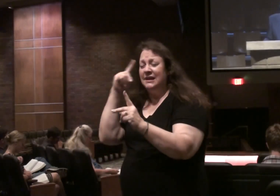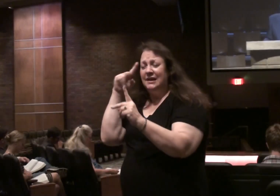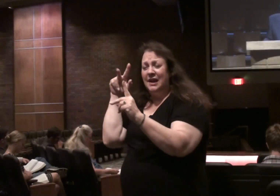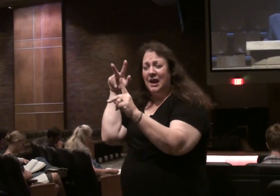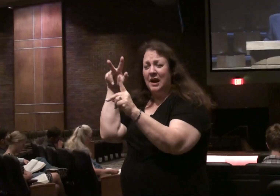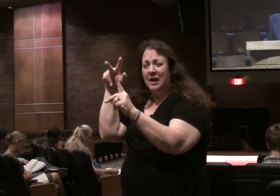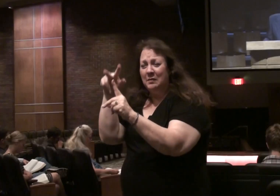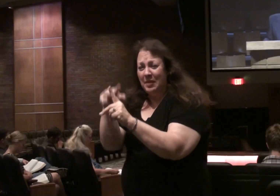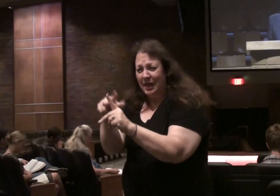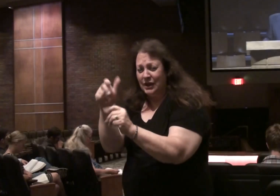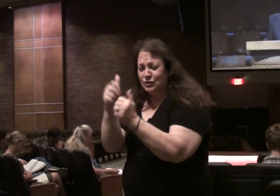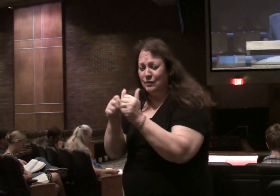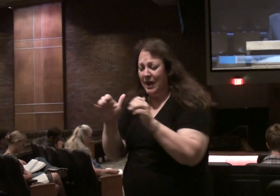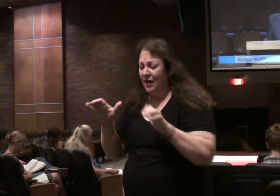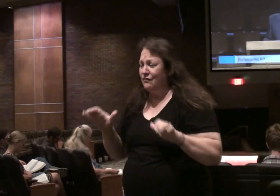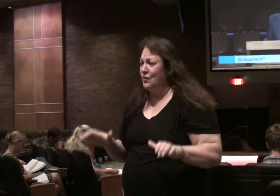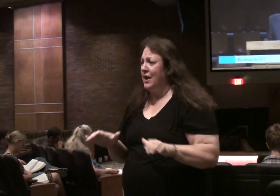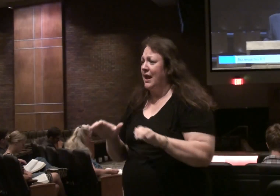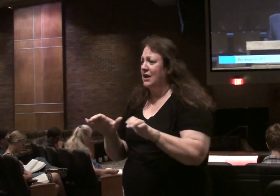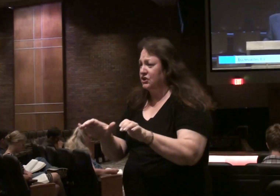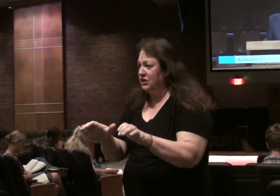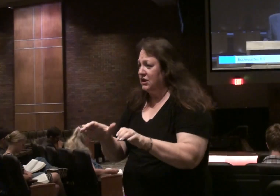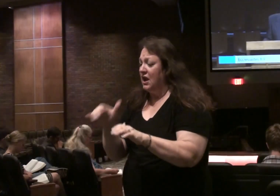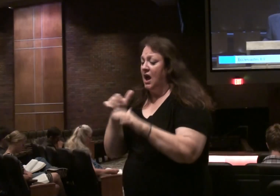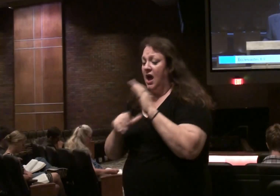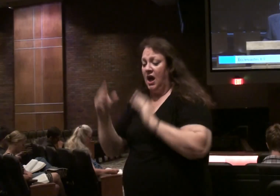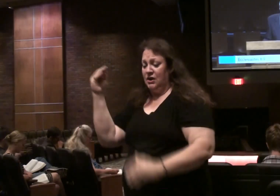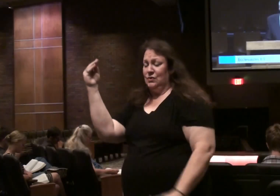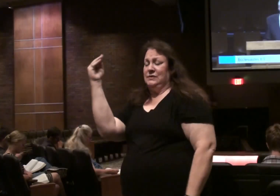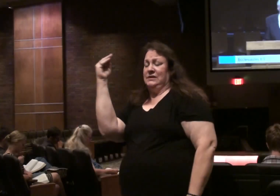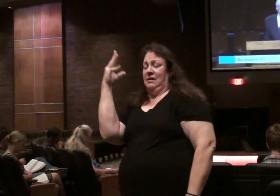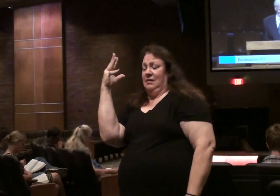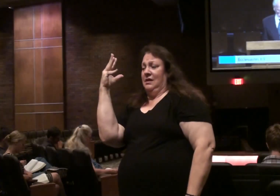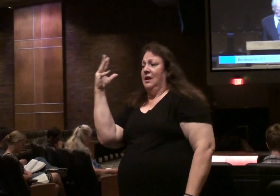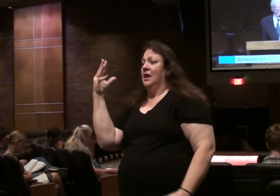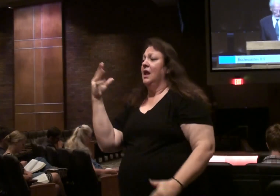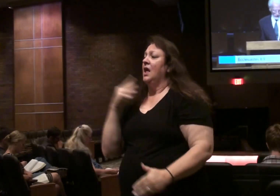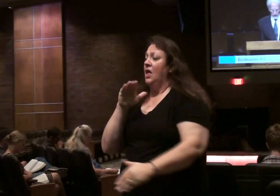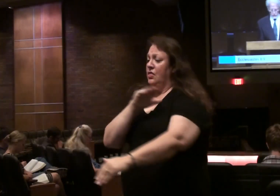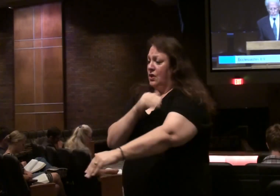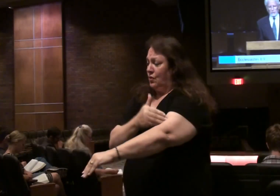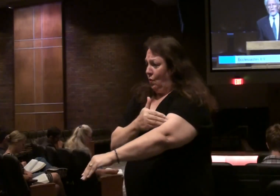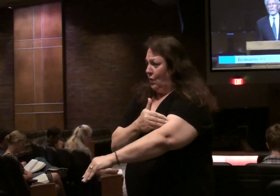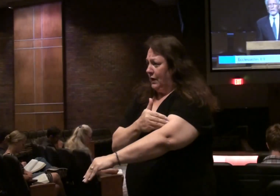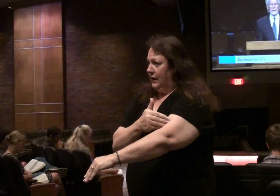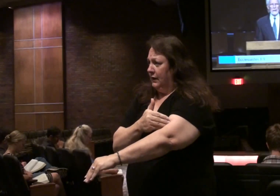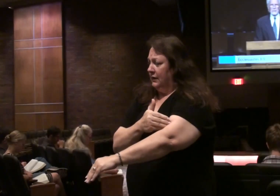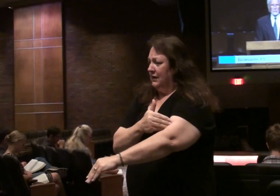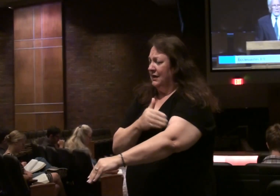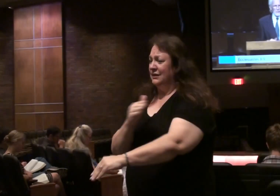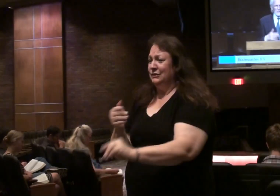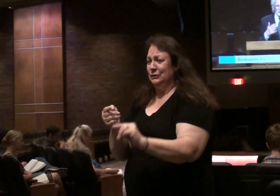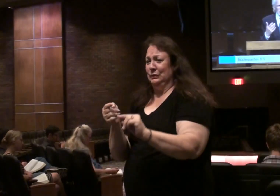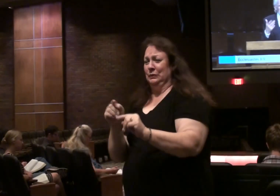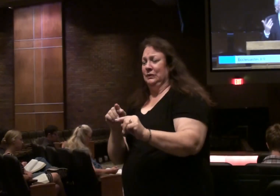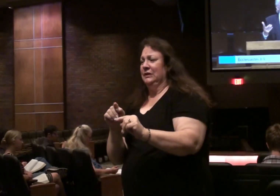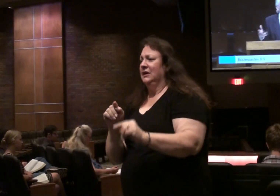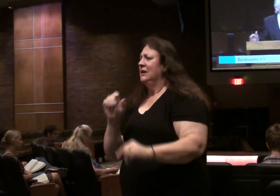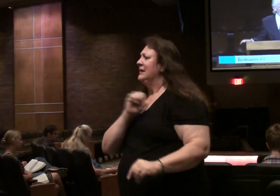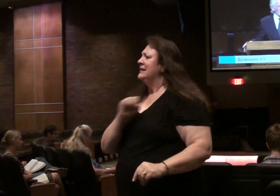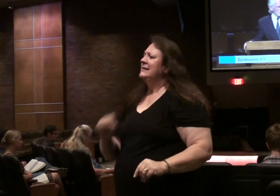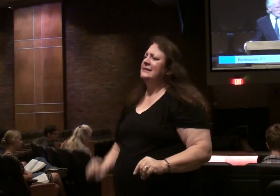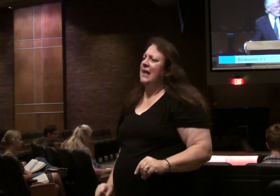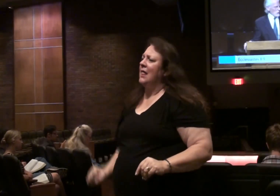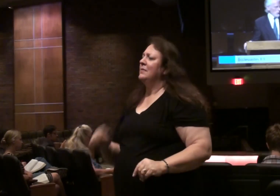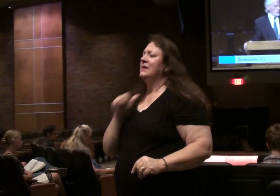to every deed that has been done under the sun, wherein a man exercised authority over another to his hurt. So Solomon's